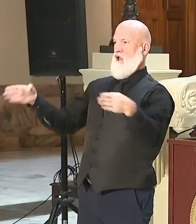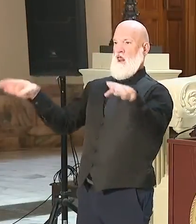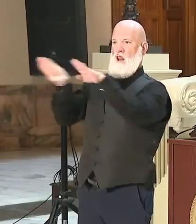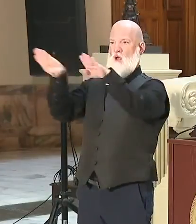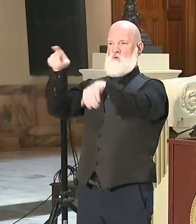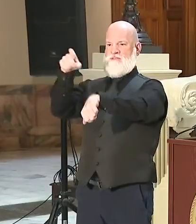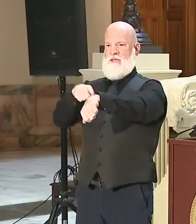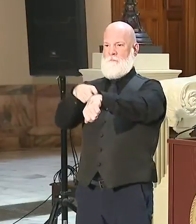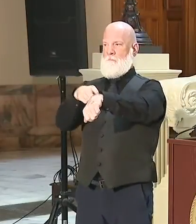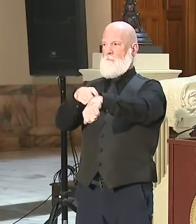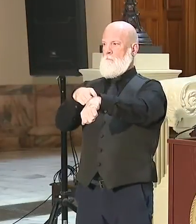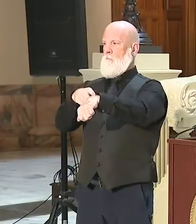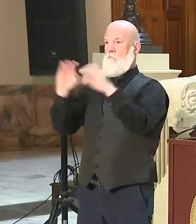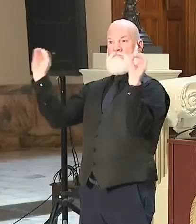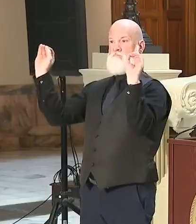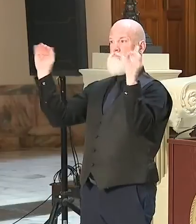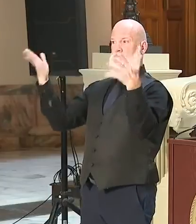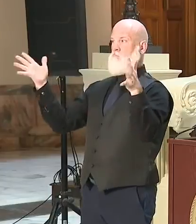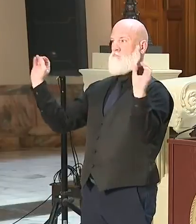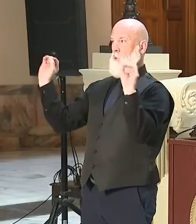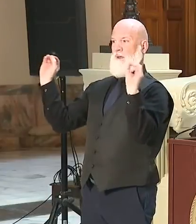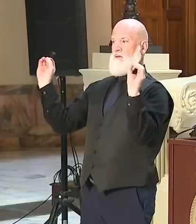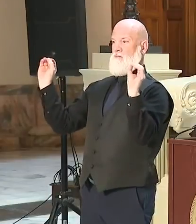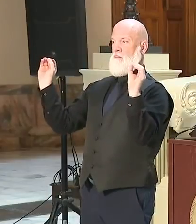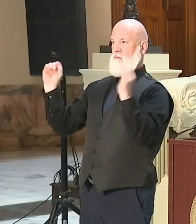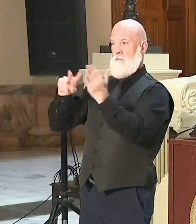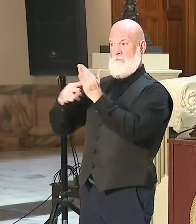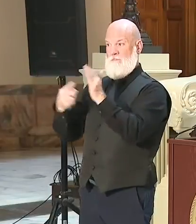that date. So the night before, nothing was happening to the system.